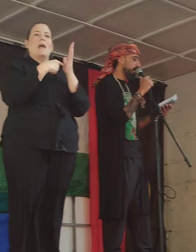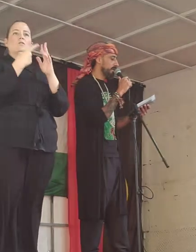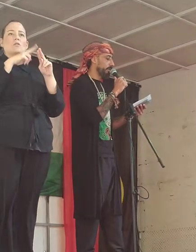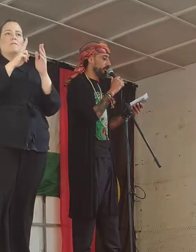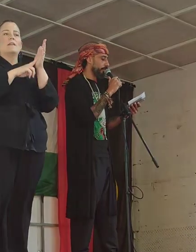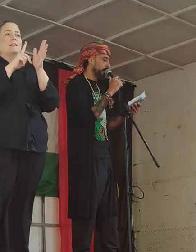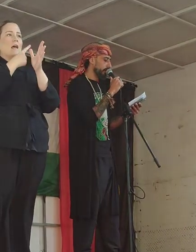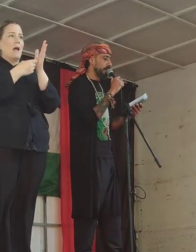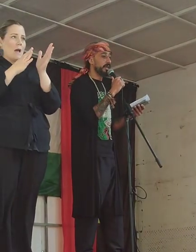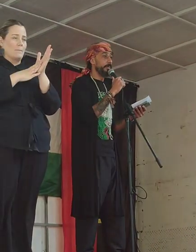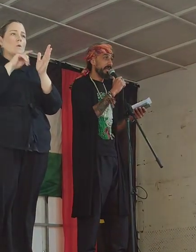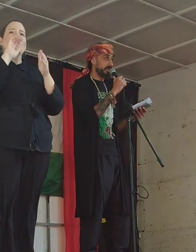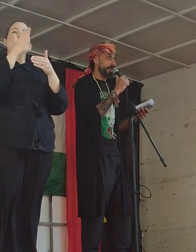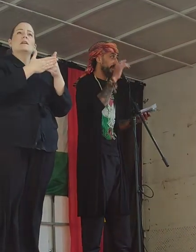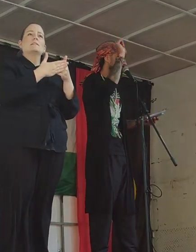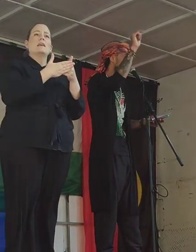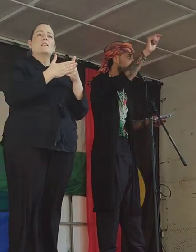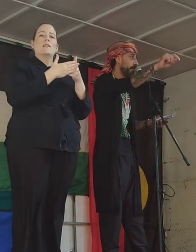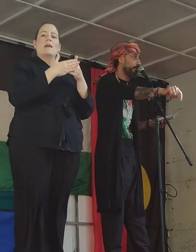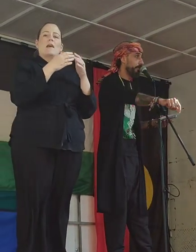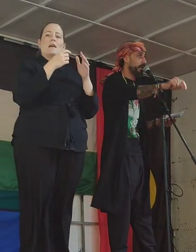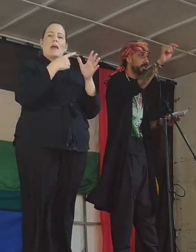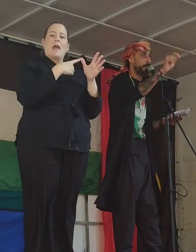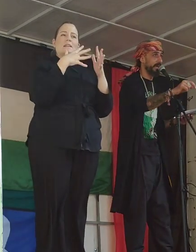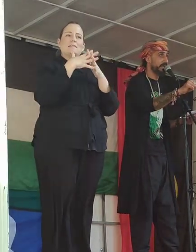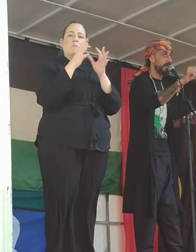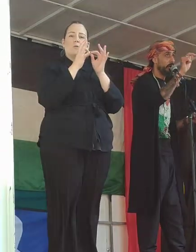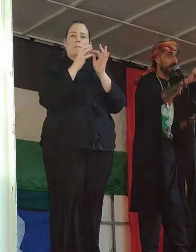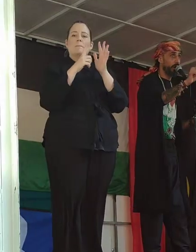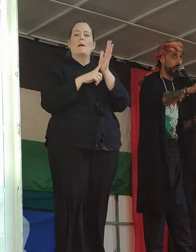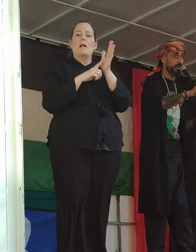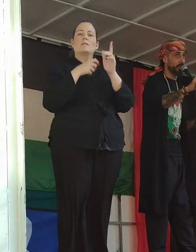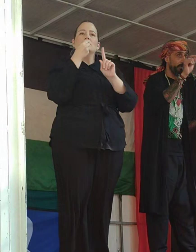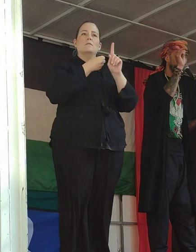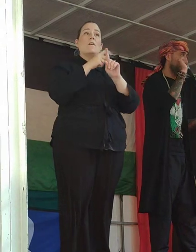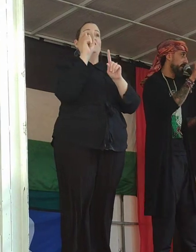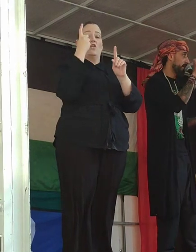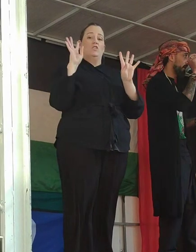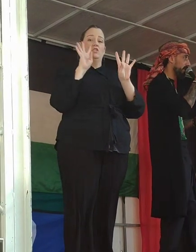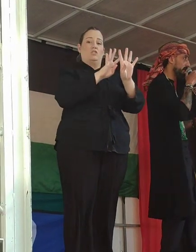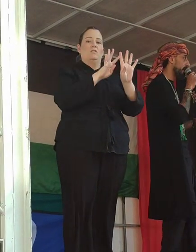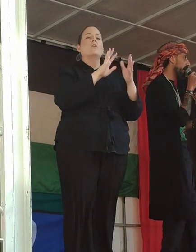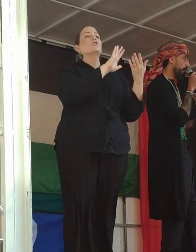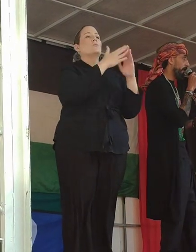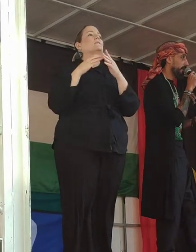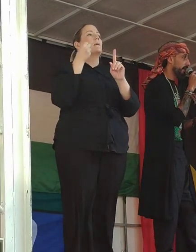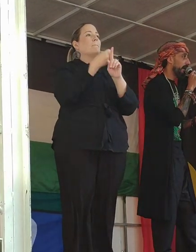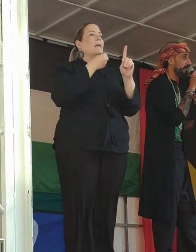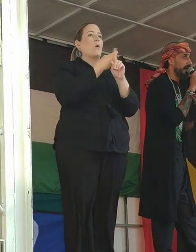down. The AW Bell community picket. This is going to be the first picket we are holding. So we've been protesting at